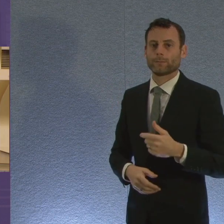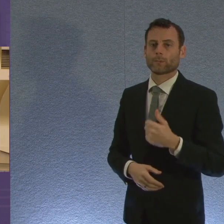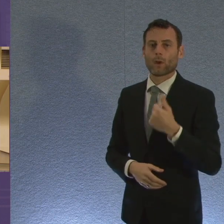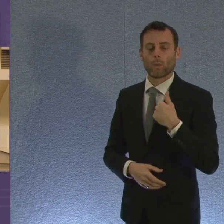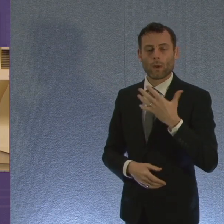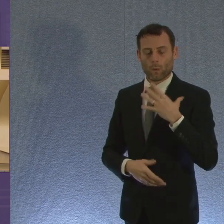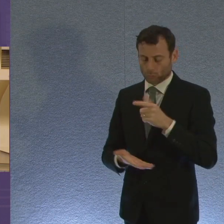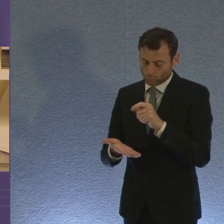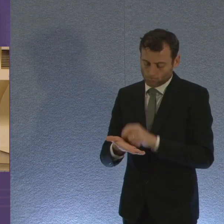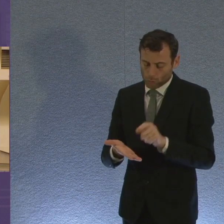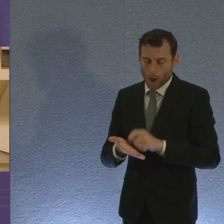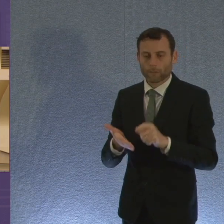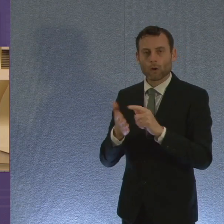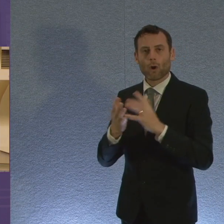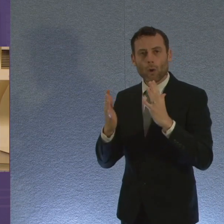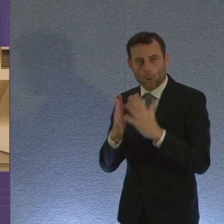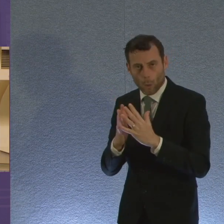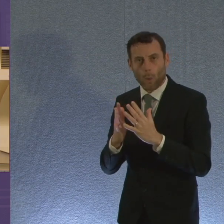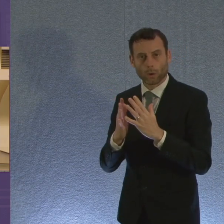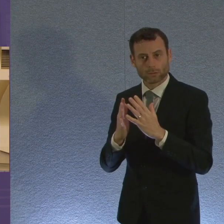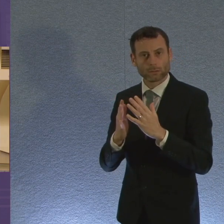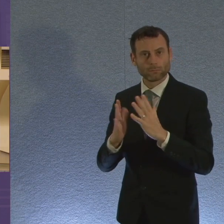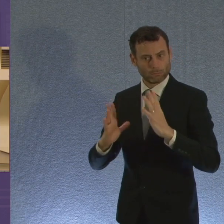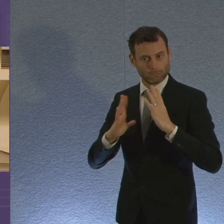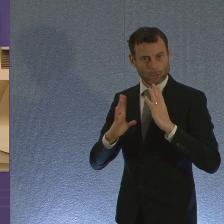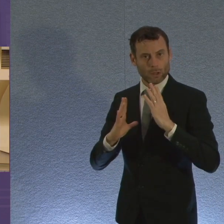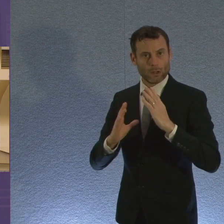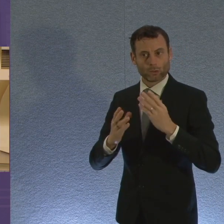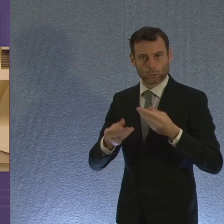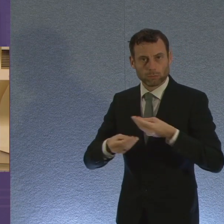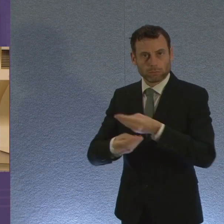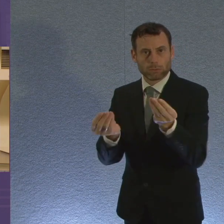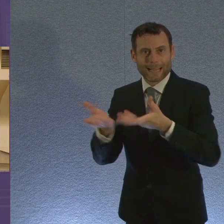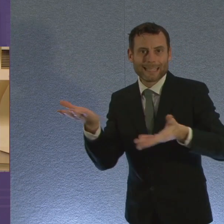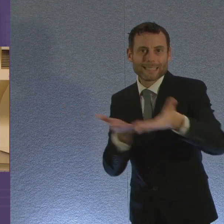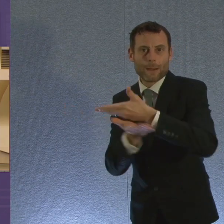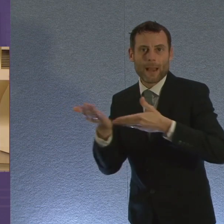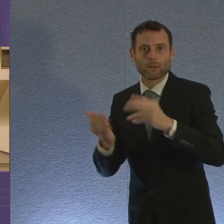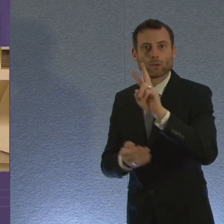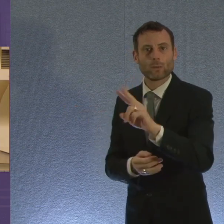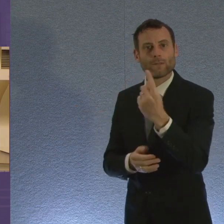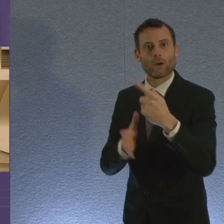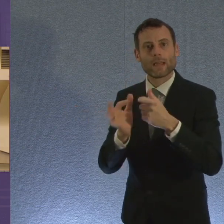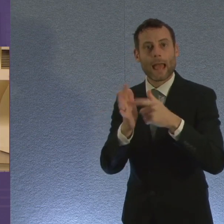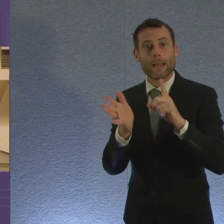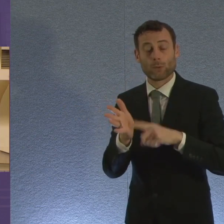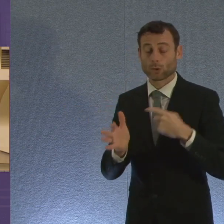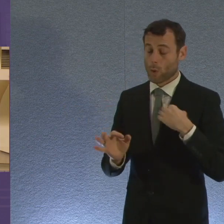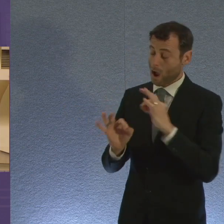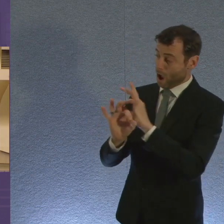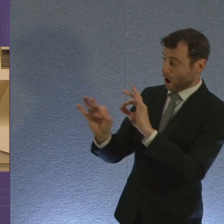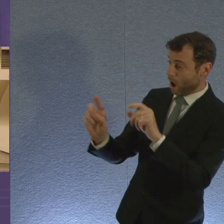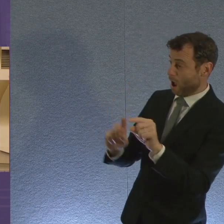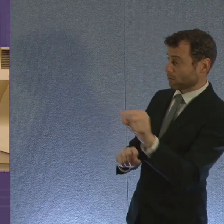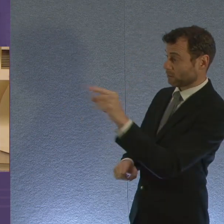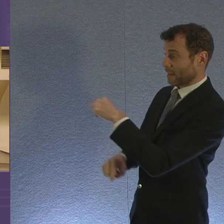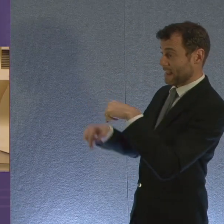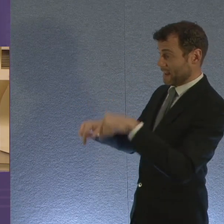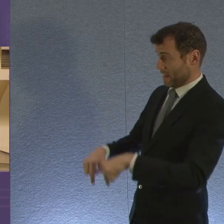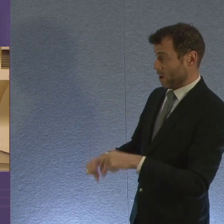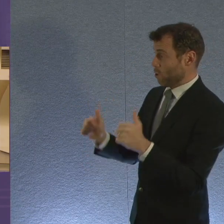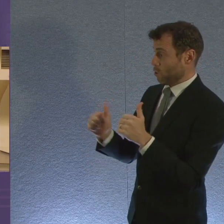to implement the legislation at that time. I would ask all in this chamber to accept this offer, which seeks to take us forward together as we must move at